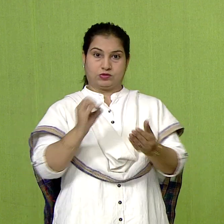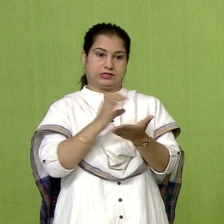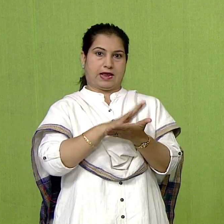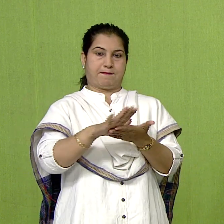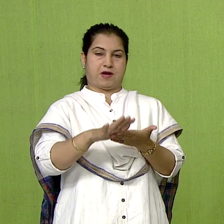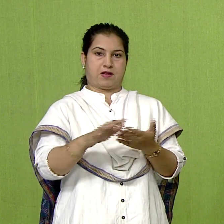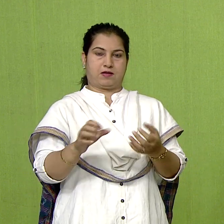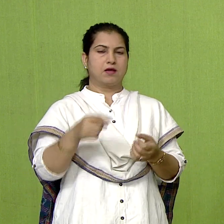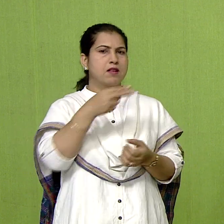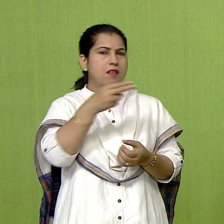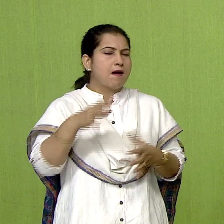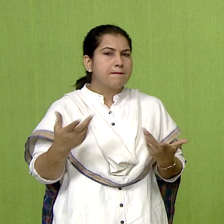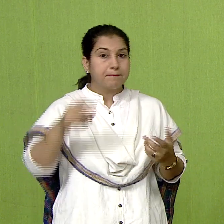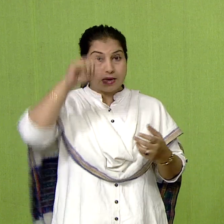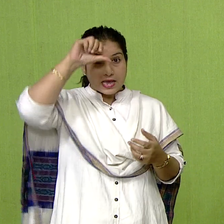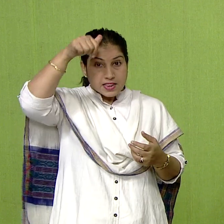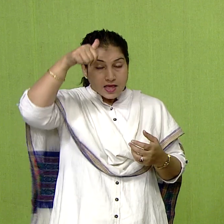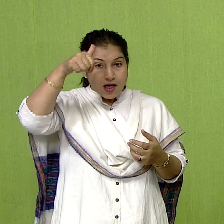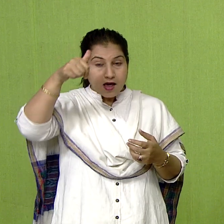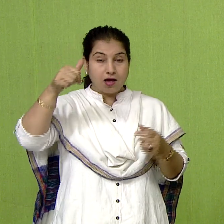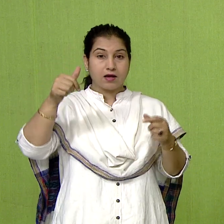called Indian National Movement.